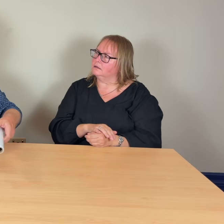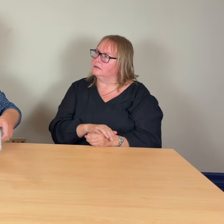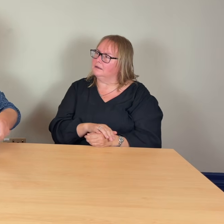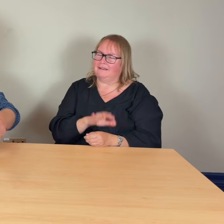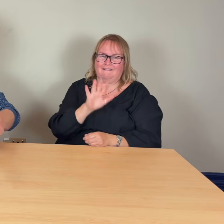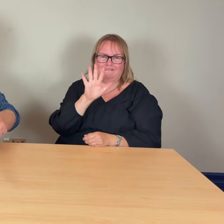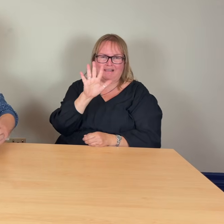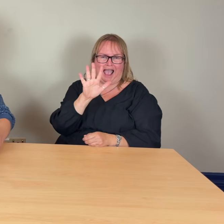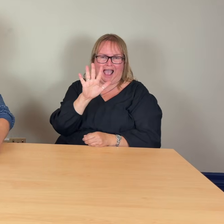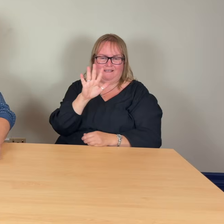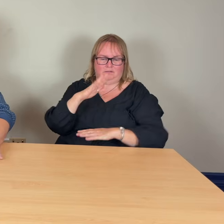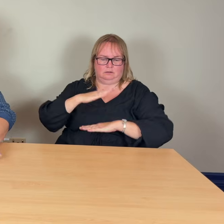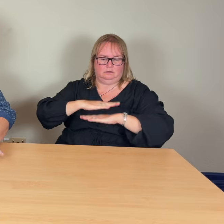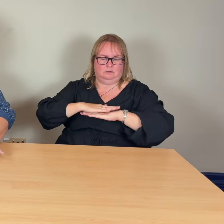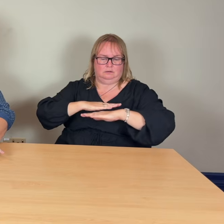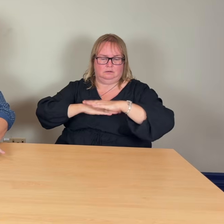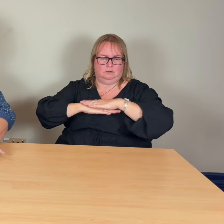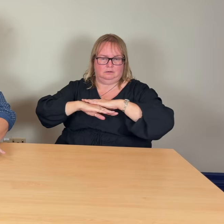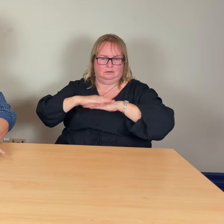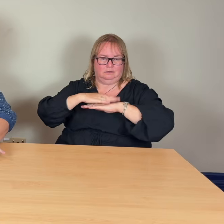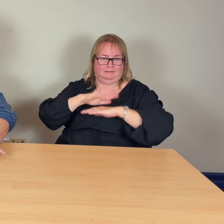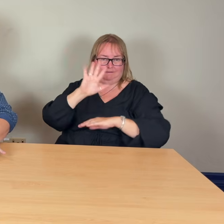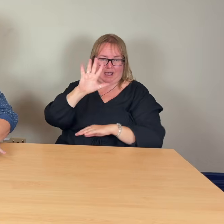for 5 layers.